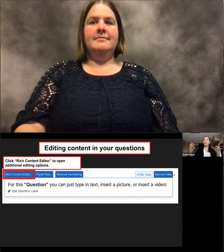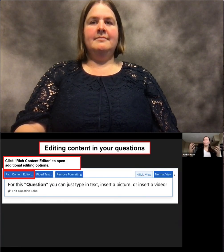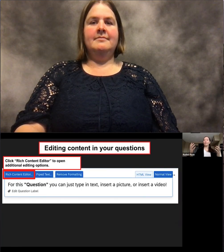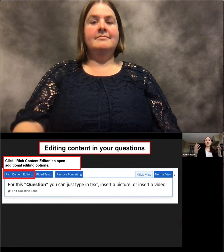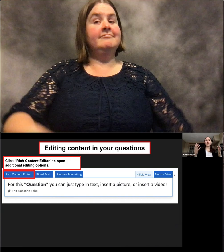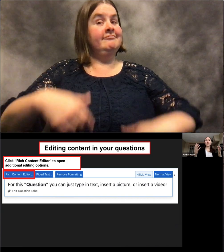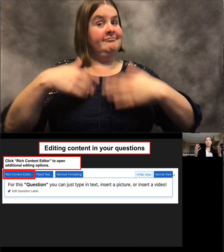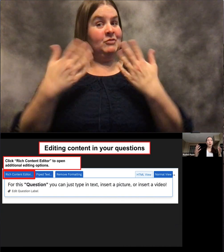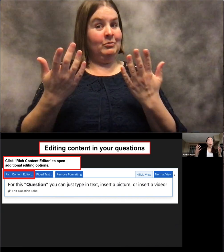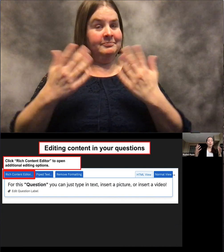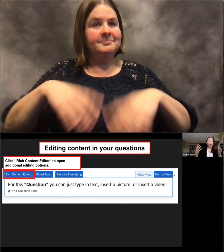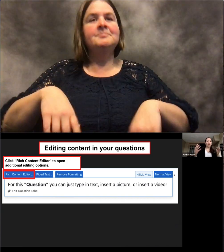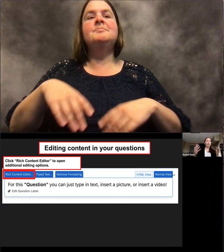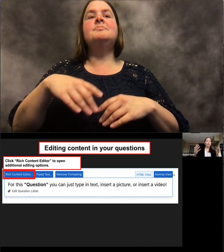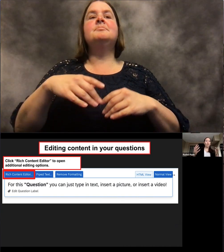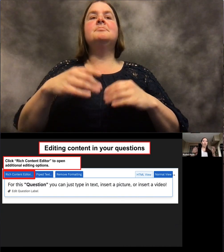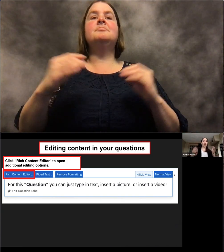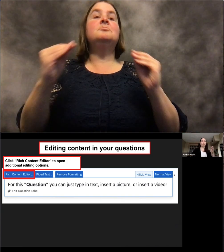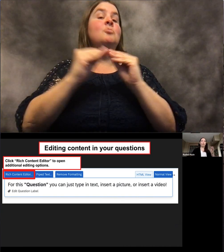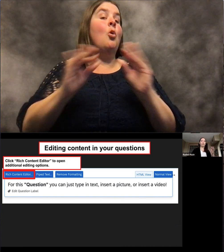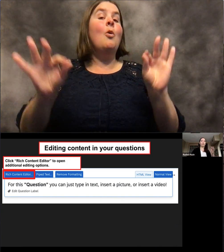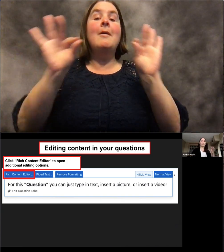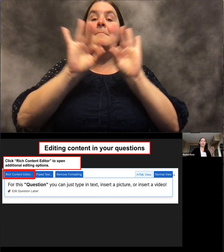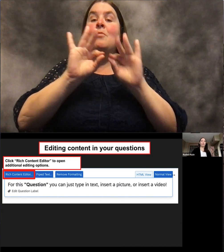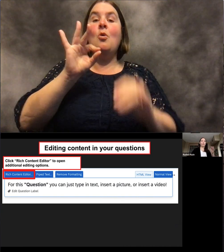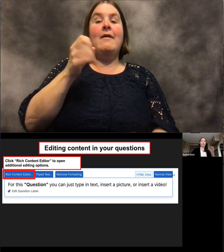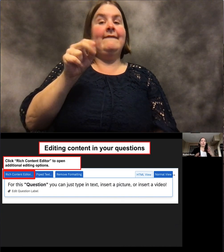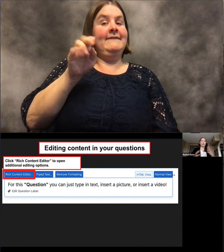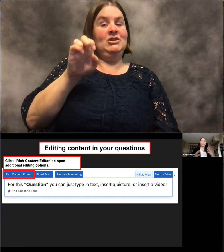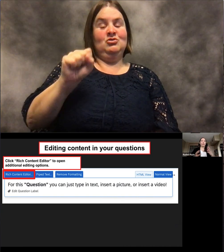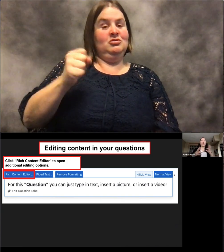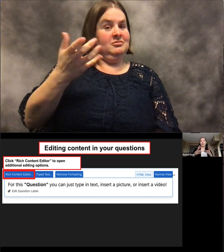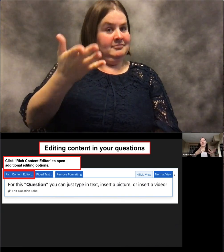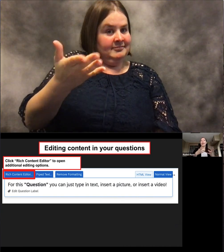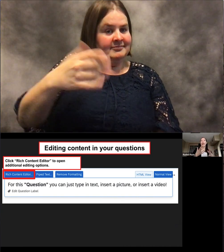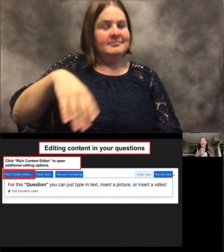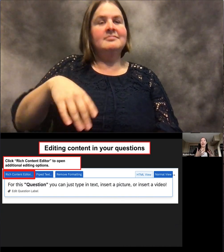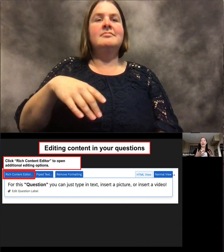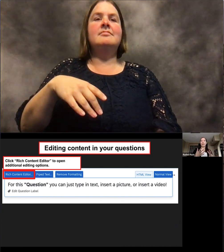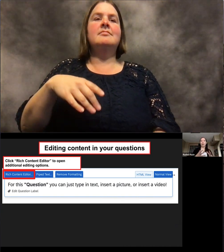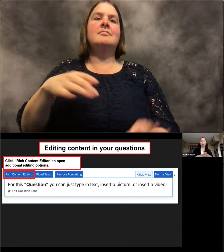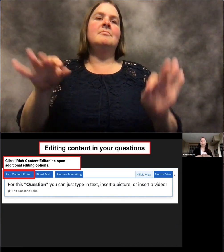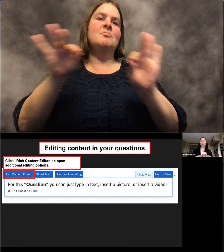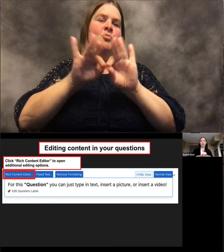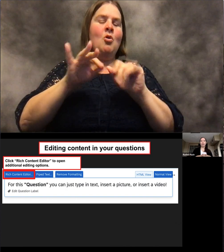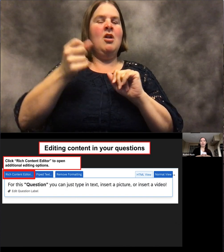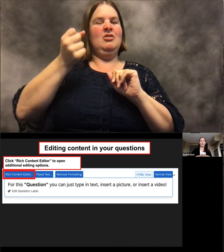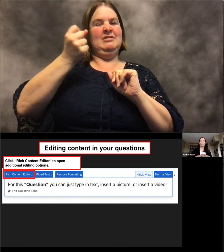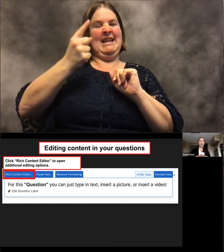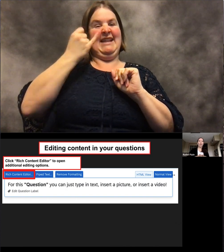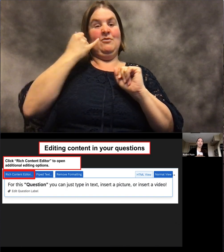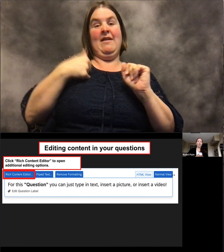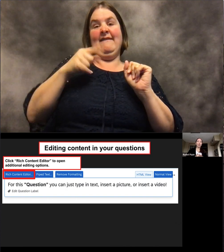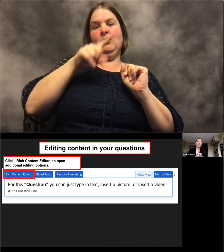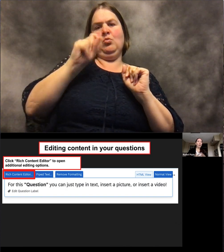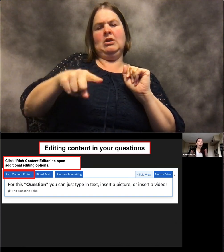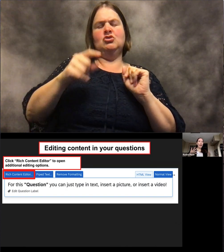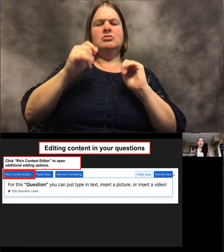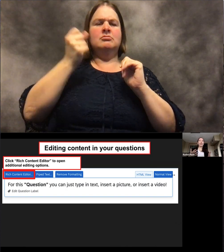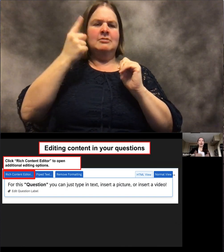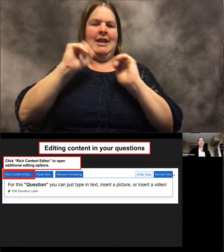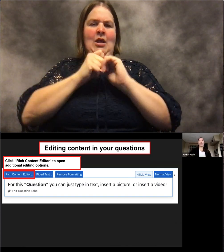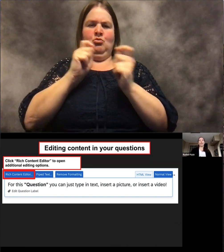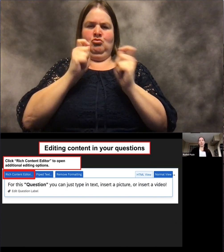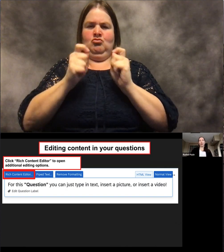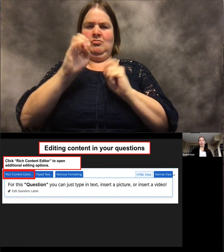So some more important features: understanding how to edit your questions. So if you want